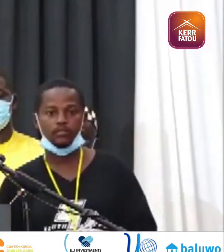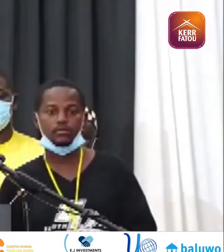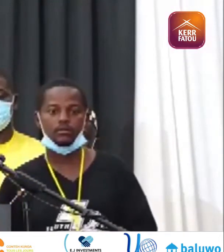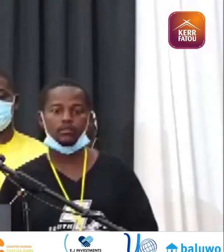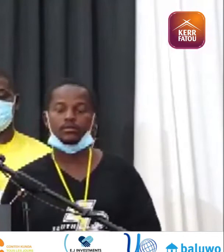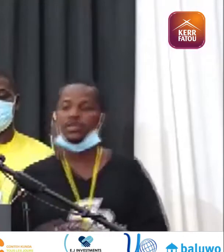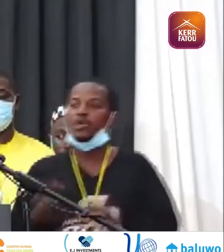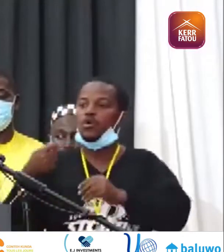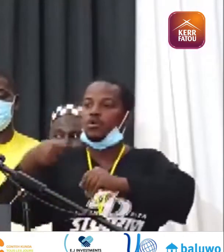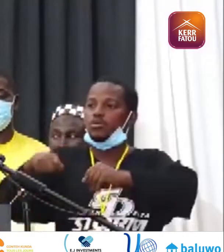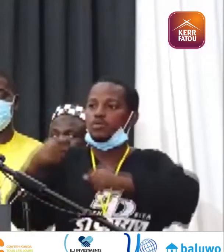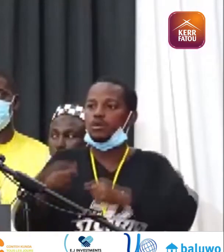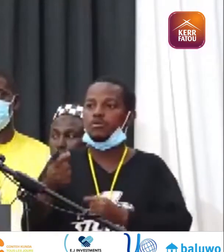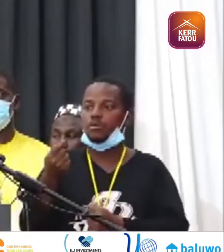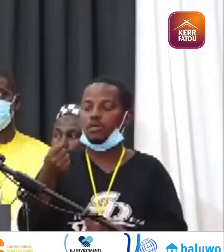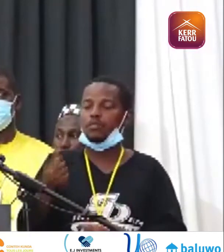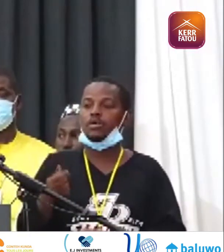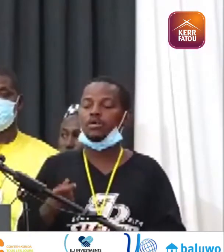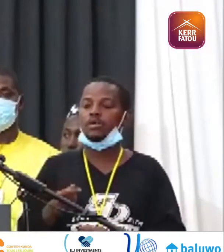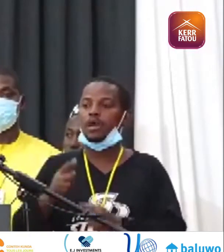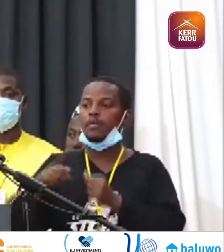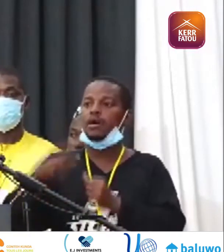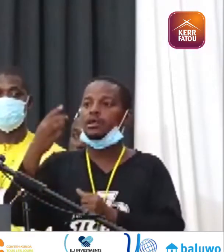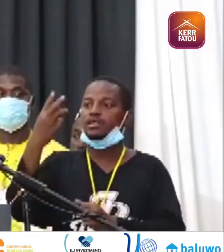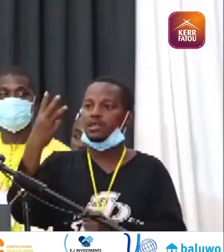Now the contribution figure of